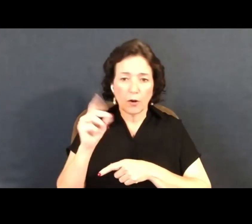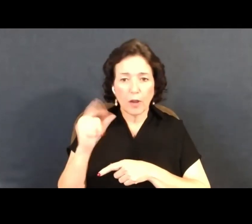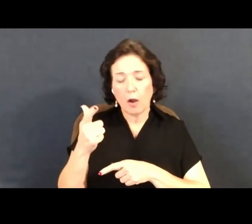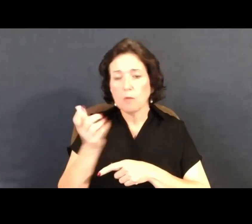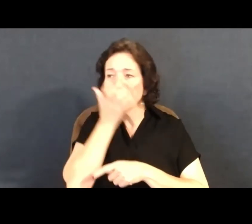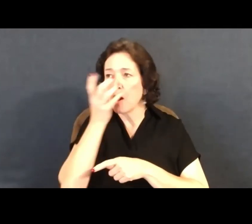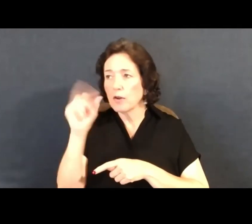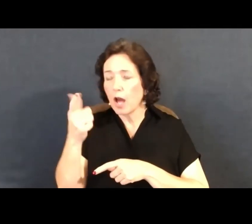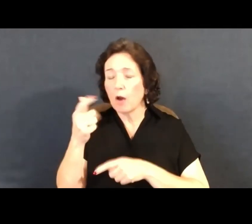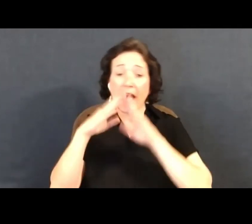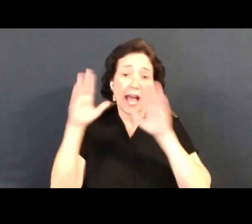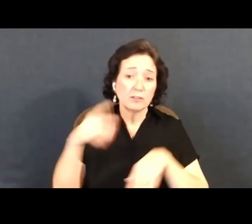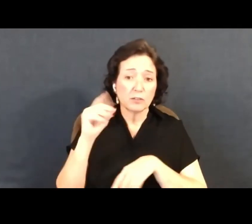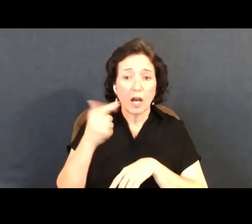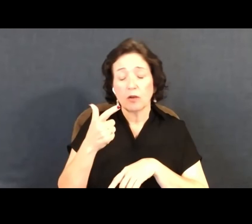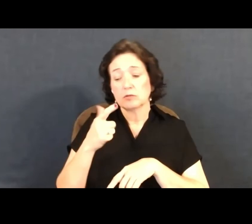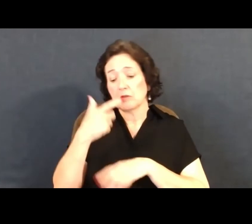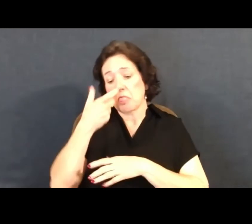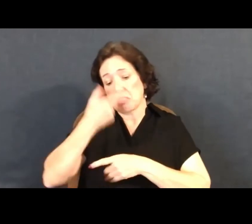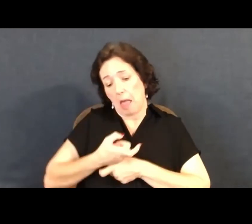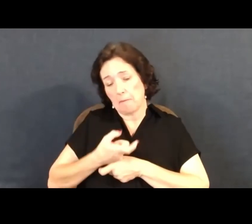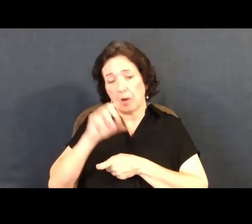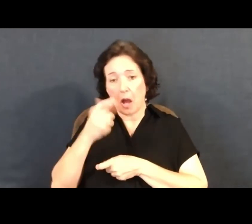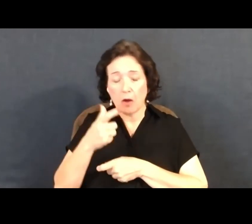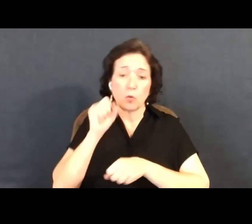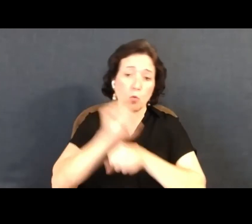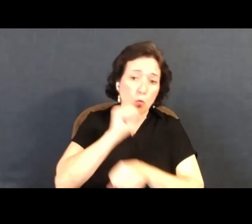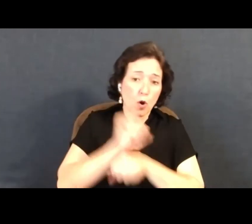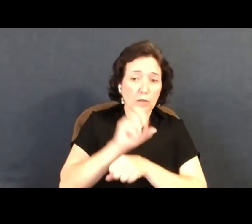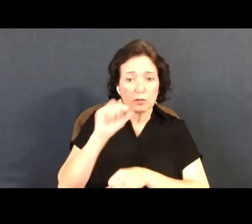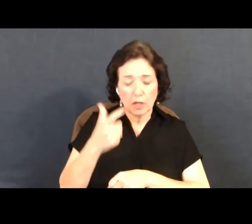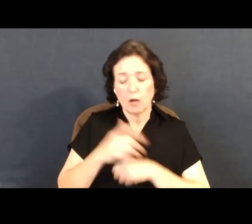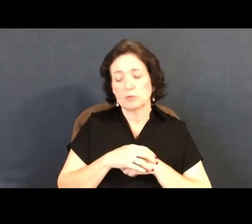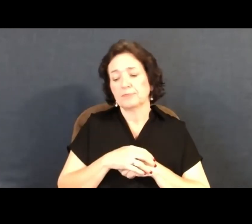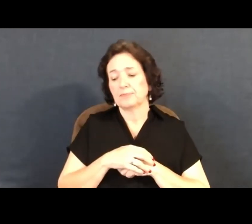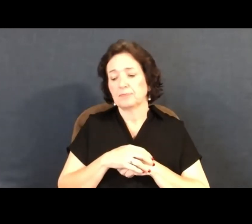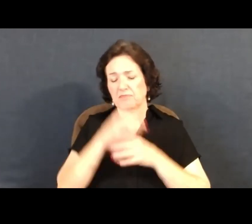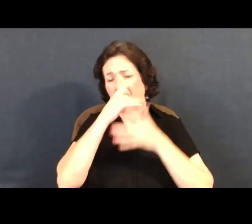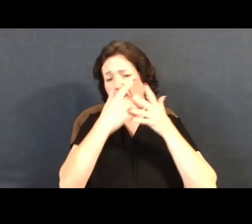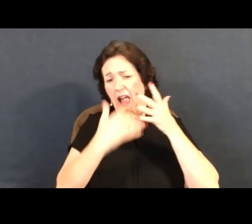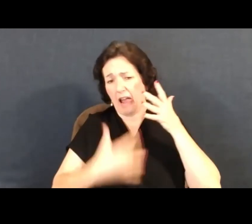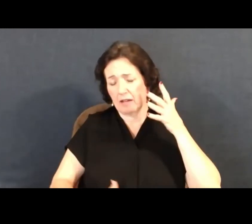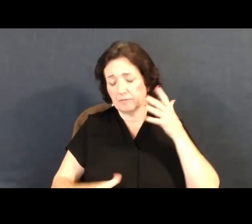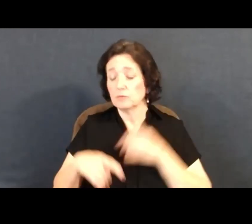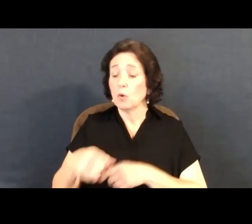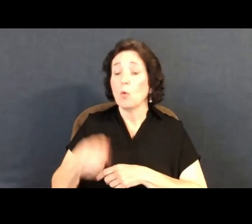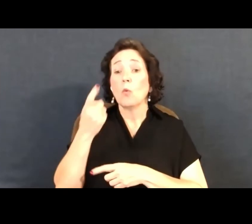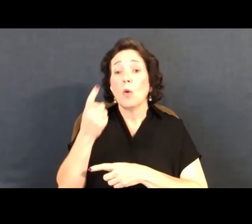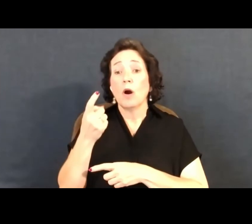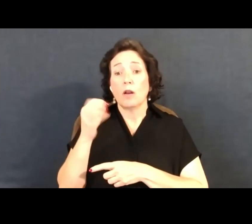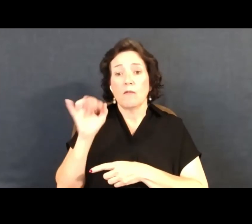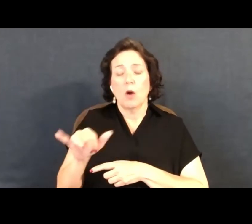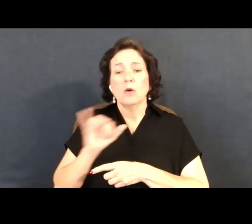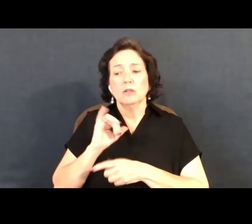and lap dogs and working dogs. And one of those working dogs that we had that I'll never forget, and particularly when